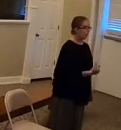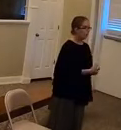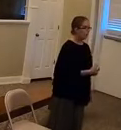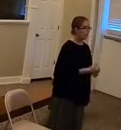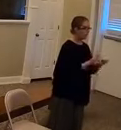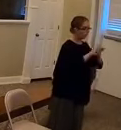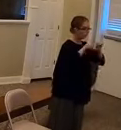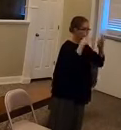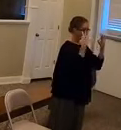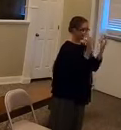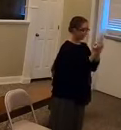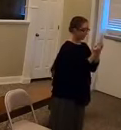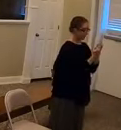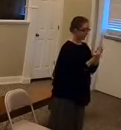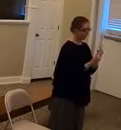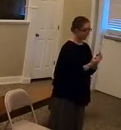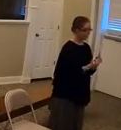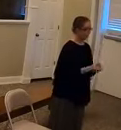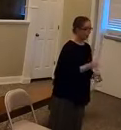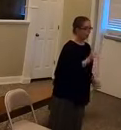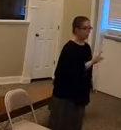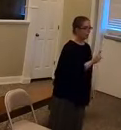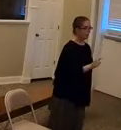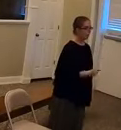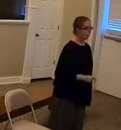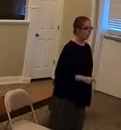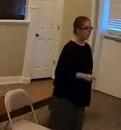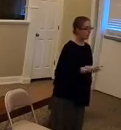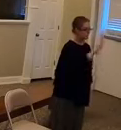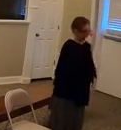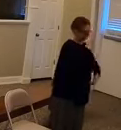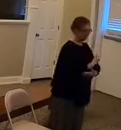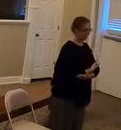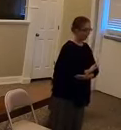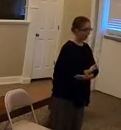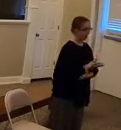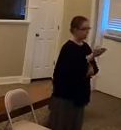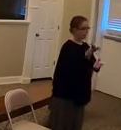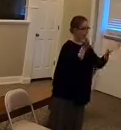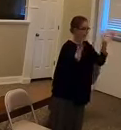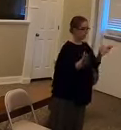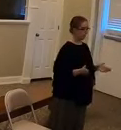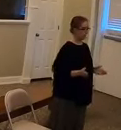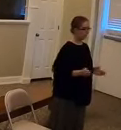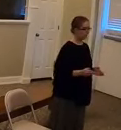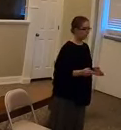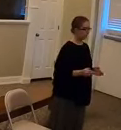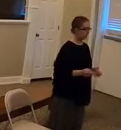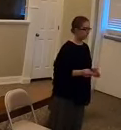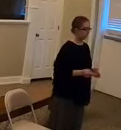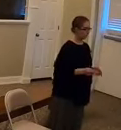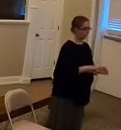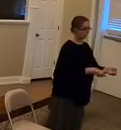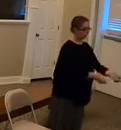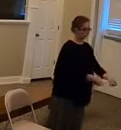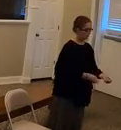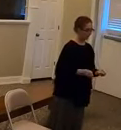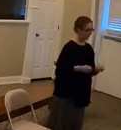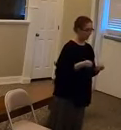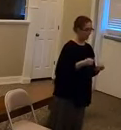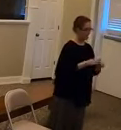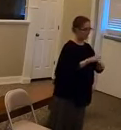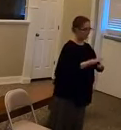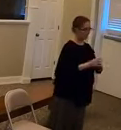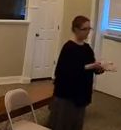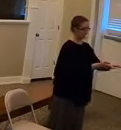his house. There thou therefore and thy sons and thy servants shall till the land for him, and